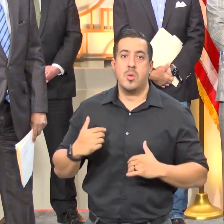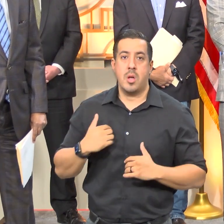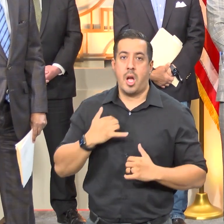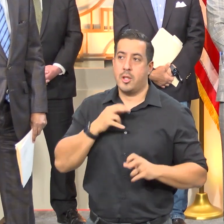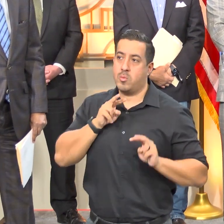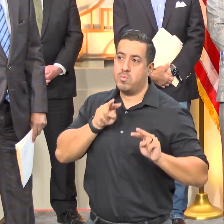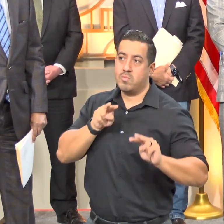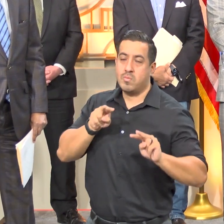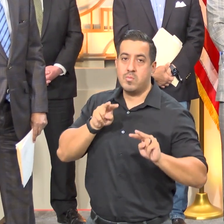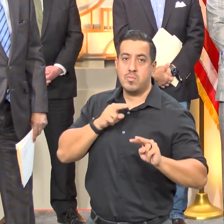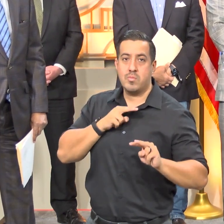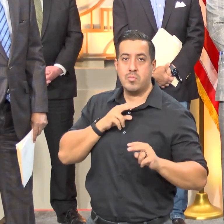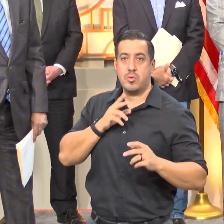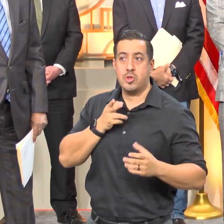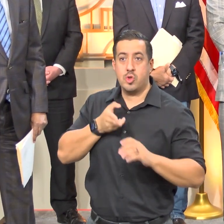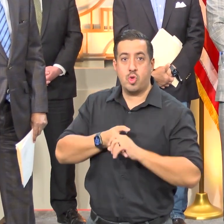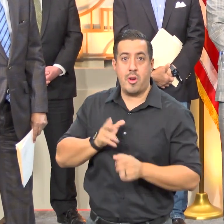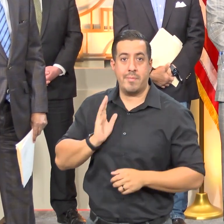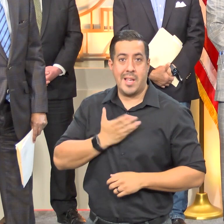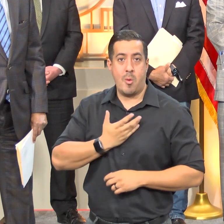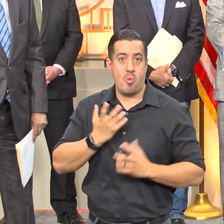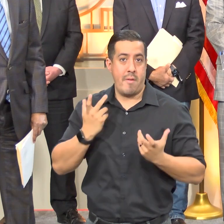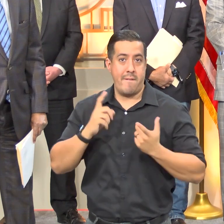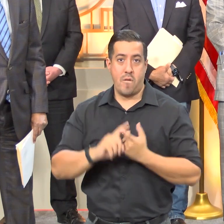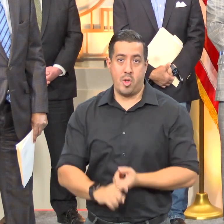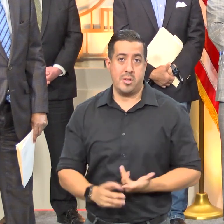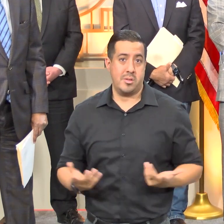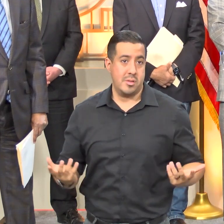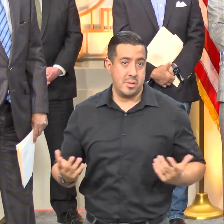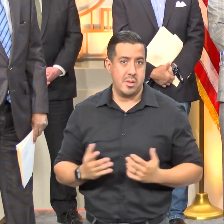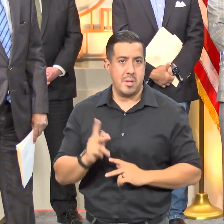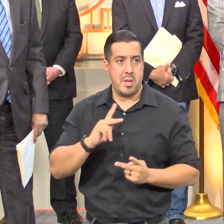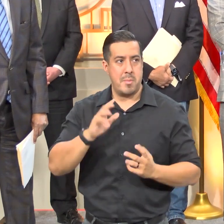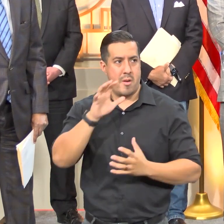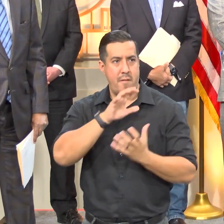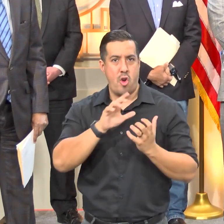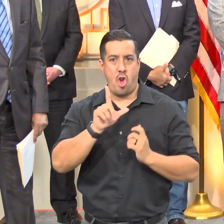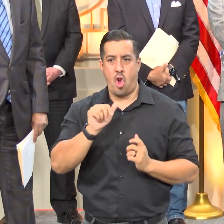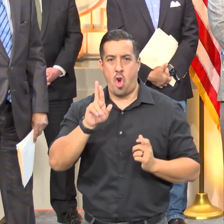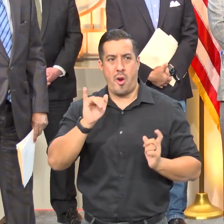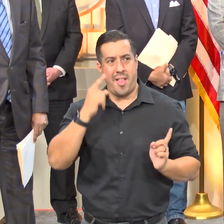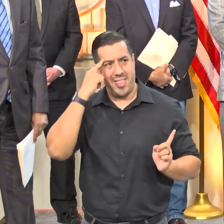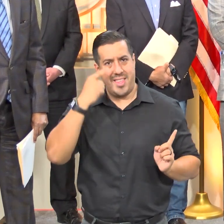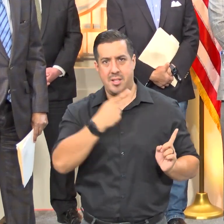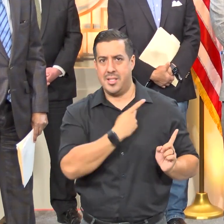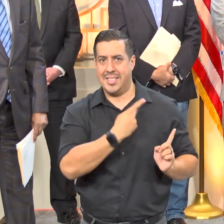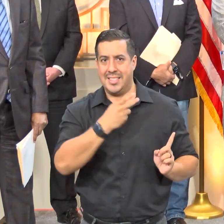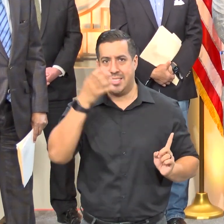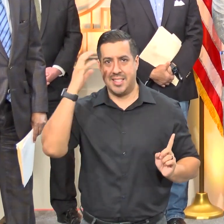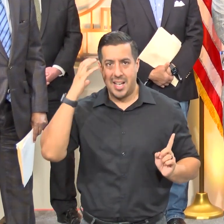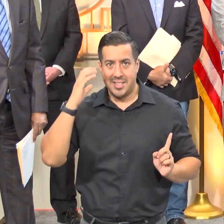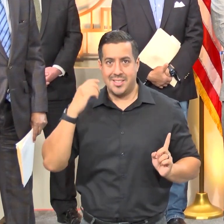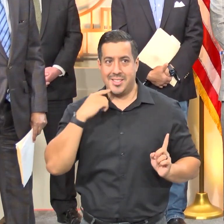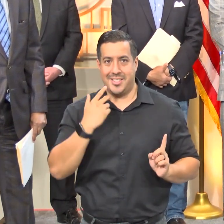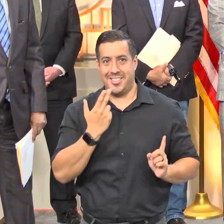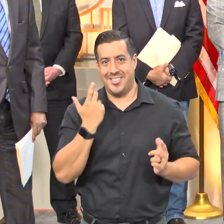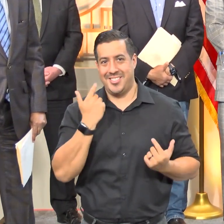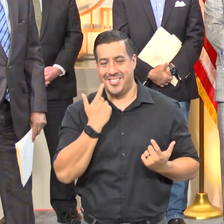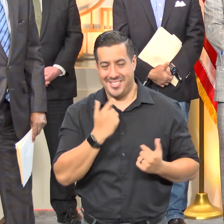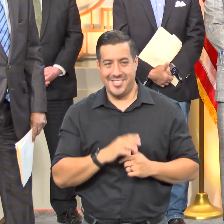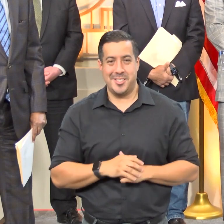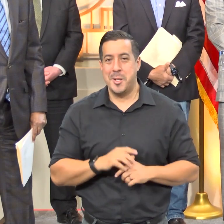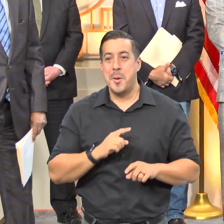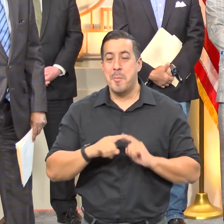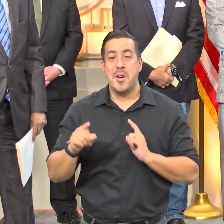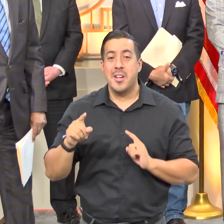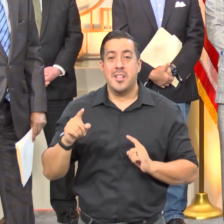forward to joining our friends. I mean, shoot, people confuse Lori and I as distant cousins, Lori Christensen and Susan Christian. But